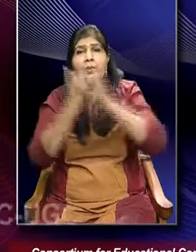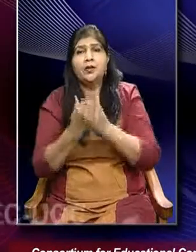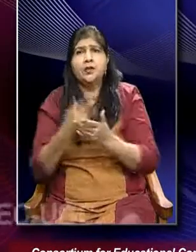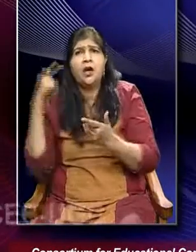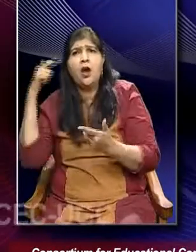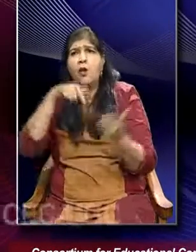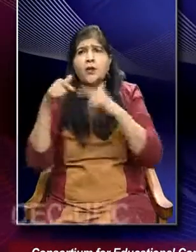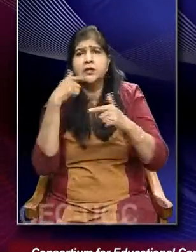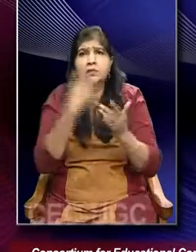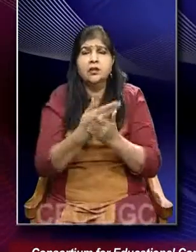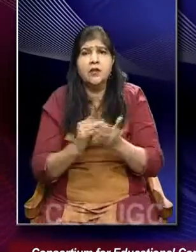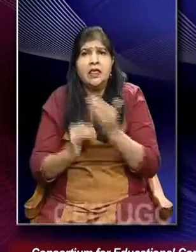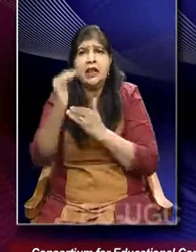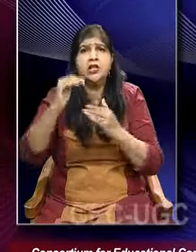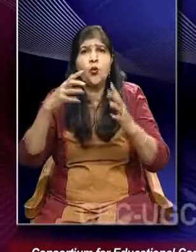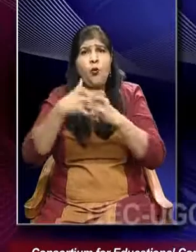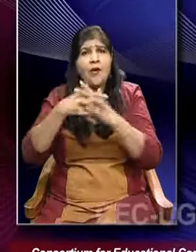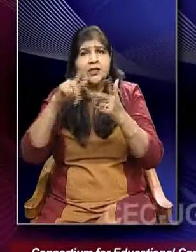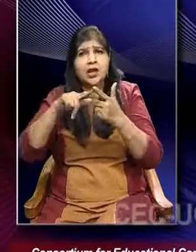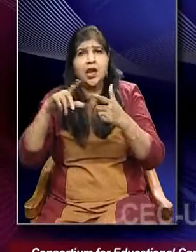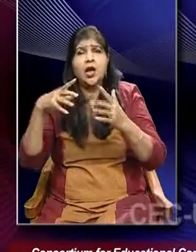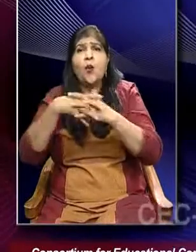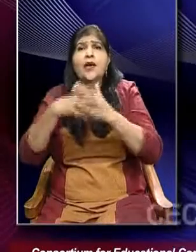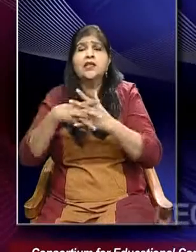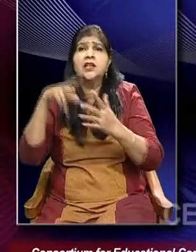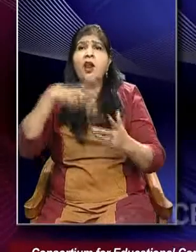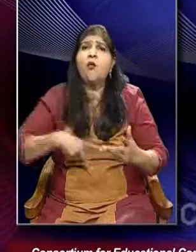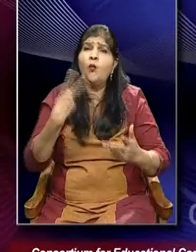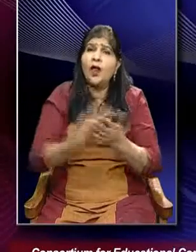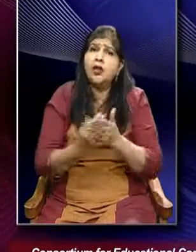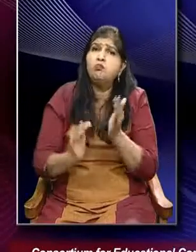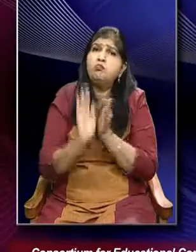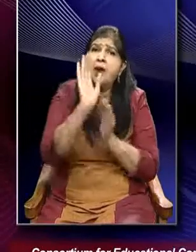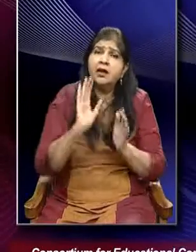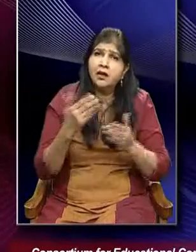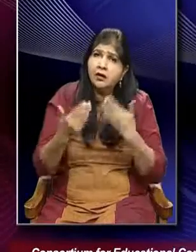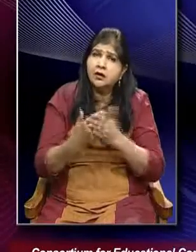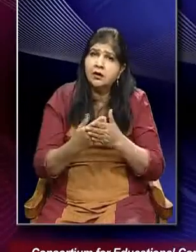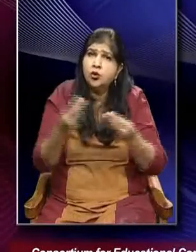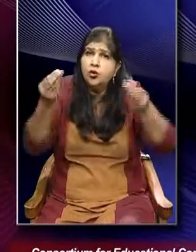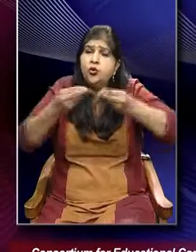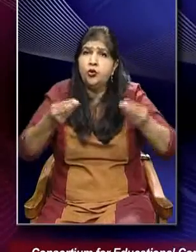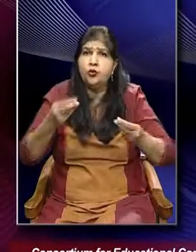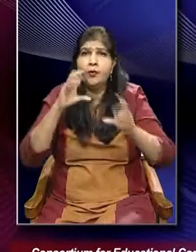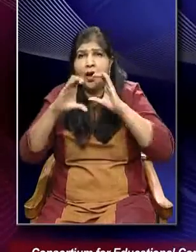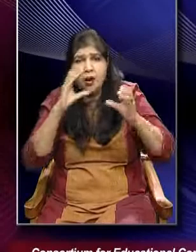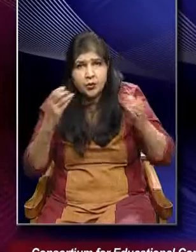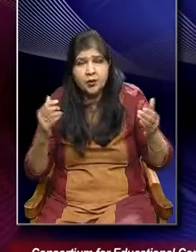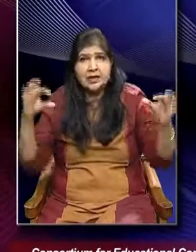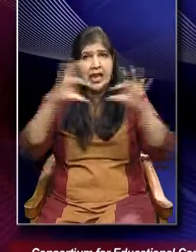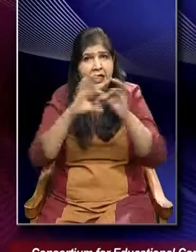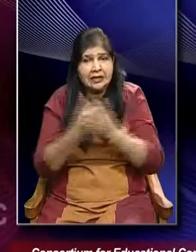with rise of westernization, Western values, rise of new forms of communication